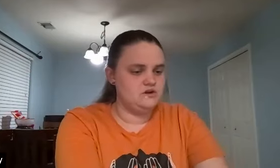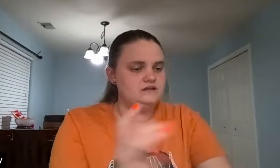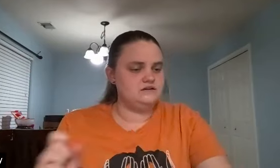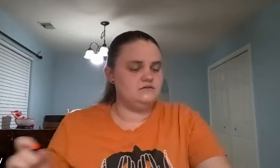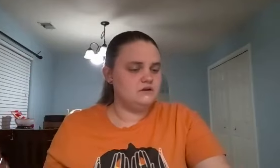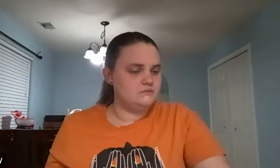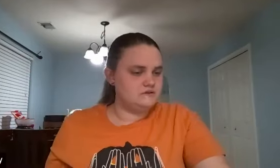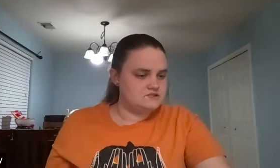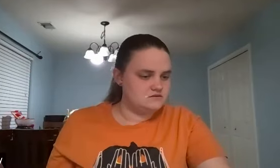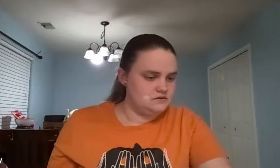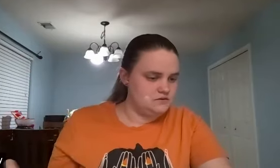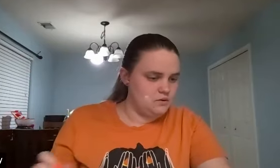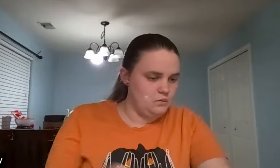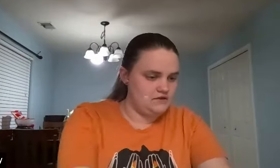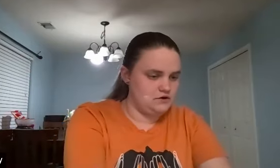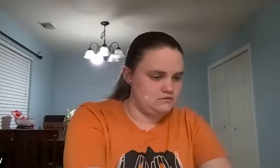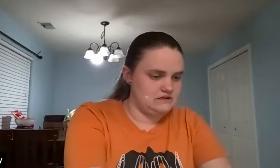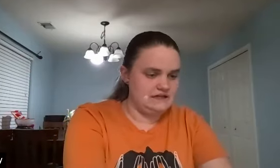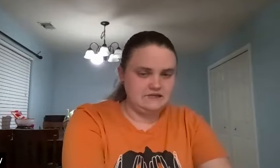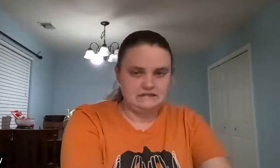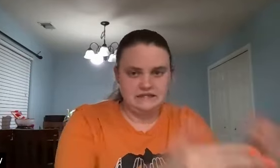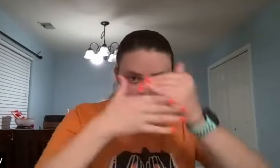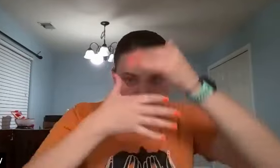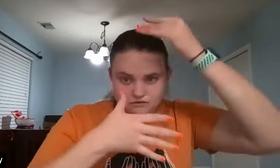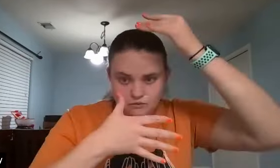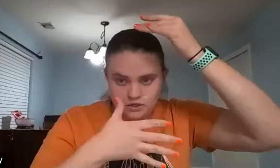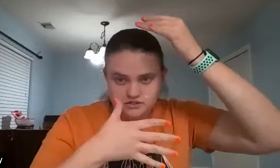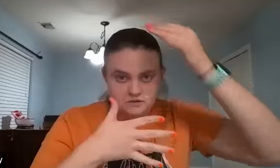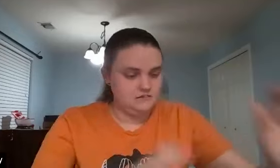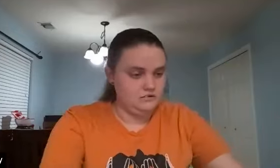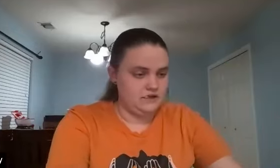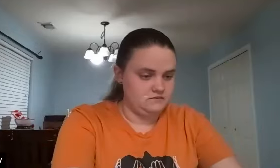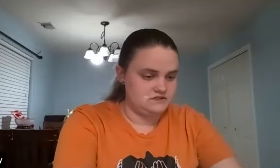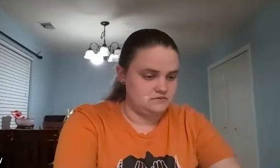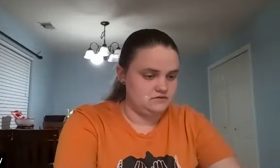Trying to look up a list of weather related, like a list of words so I can look at them because I'm